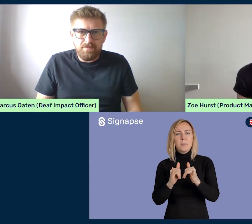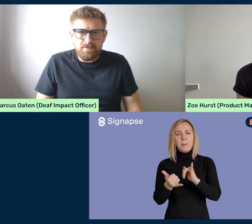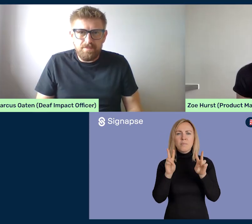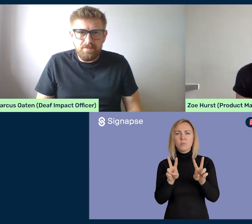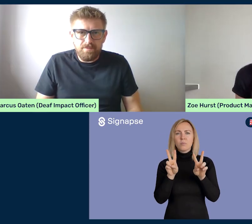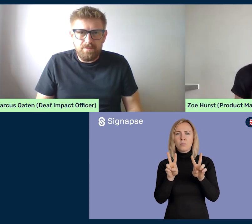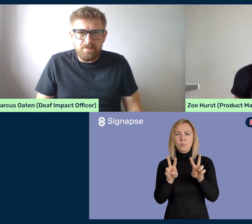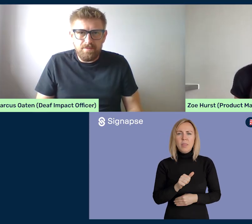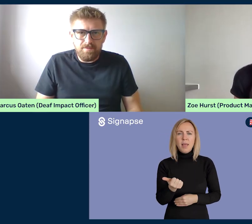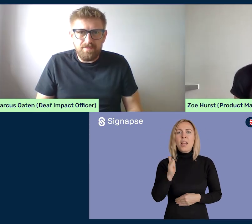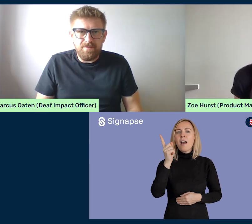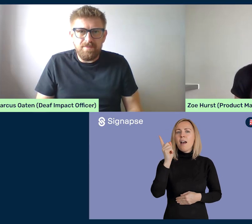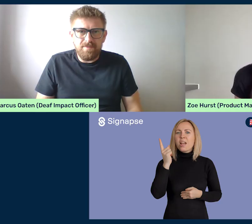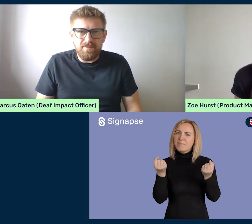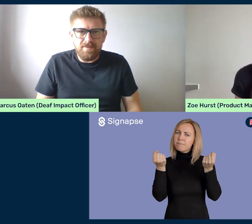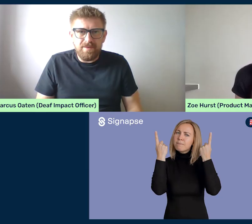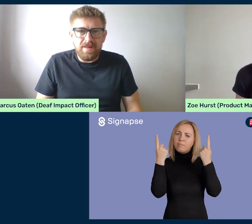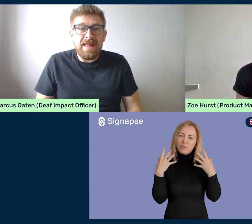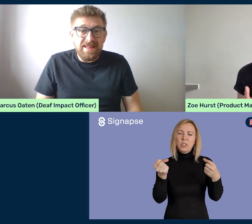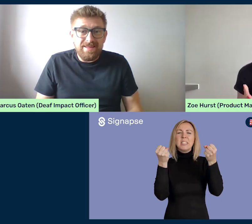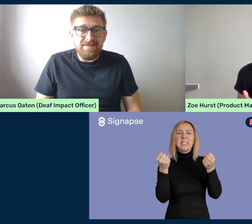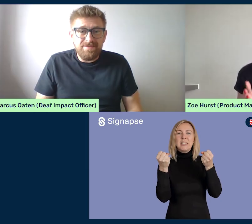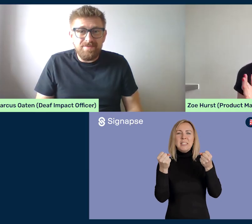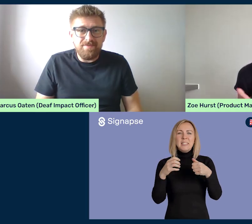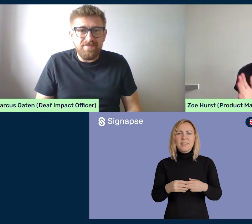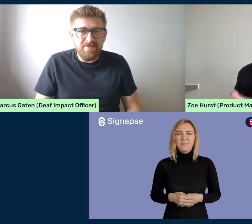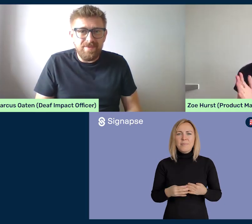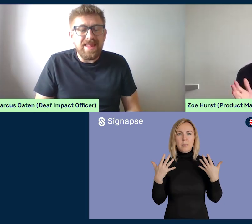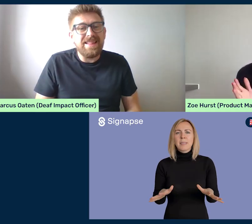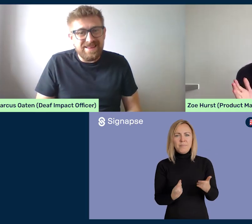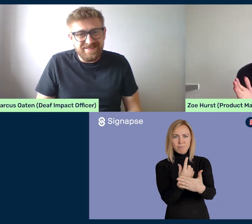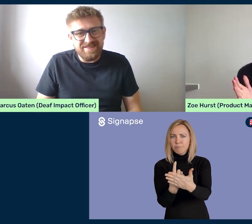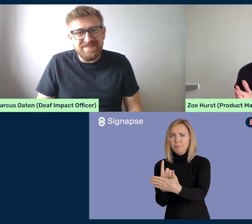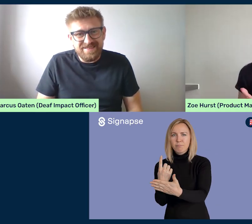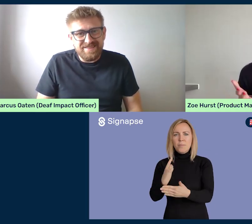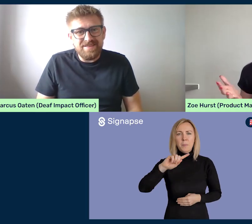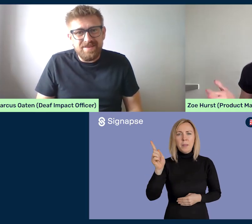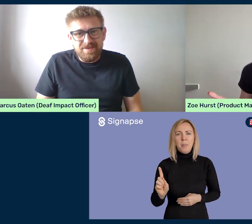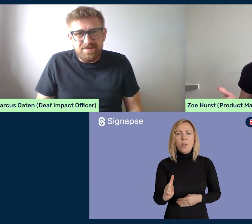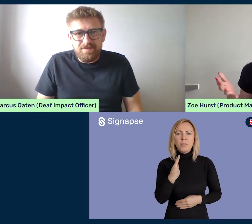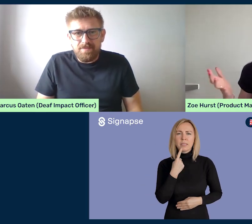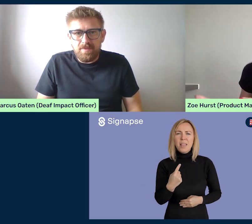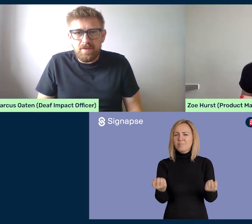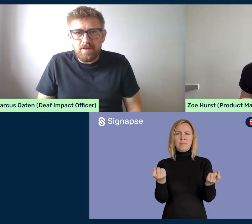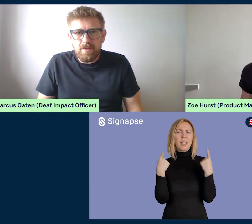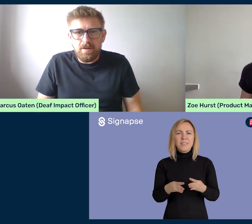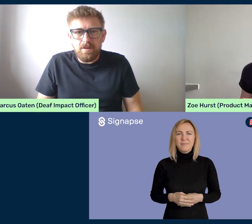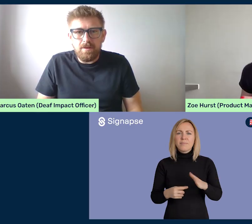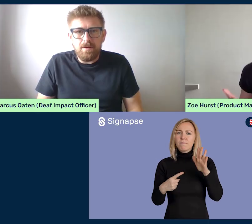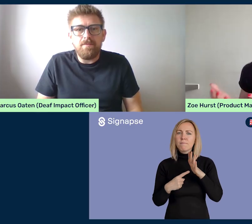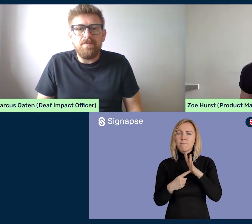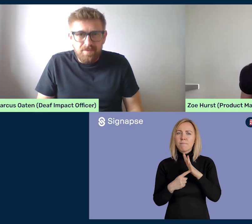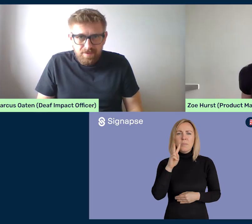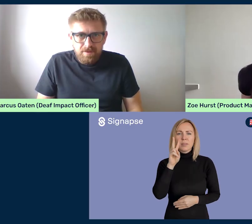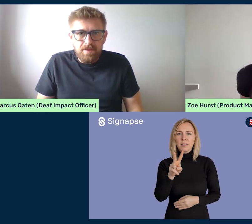And other times they're like, that makes no sense. And it's so important to see both sides of it, because then we can really go back to the